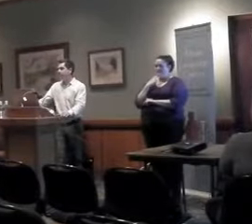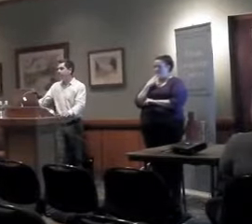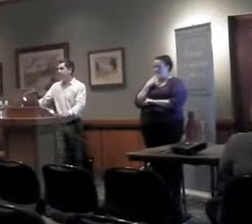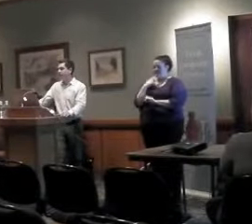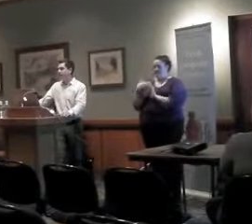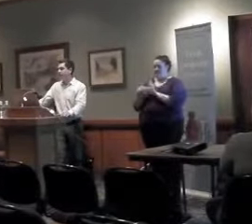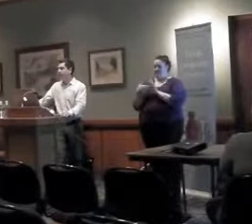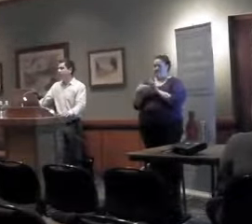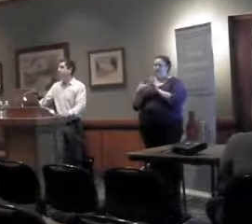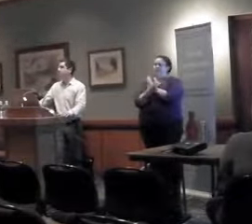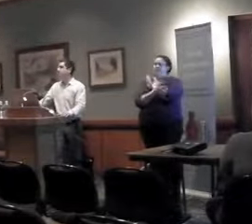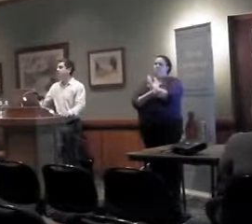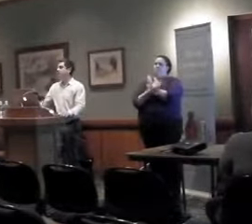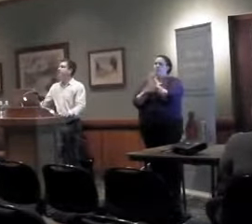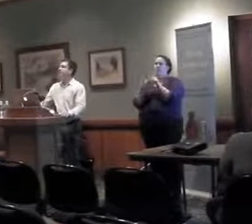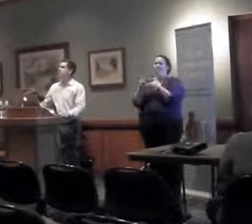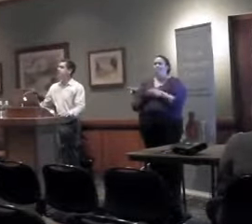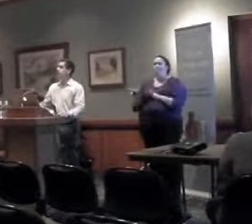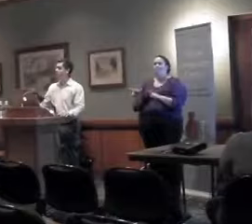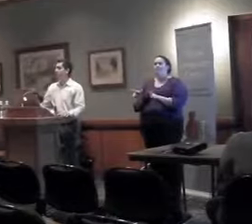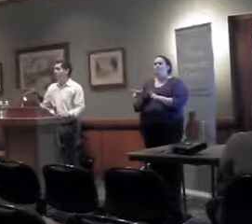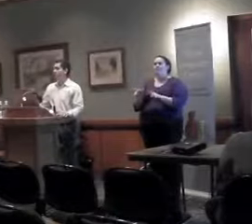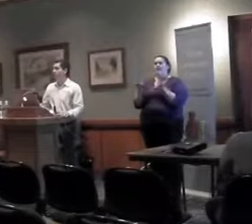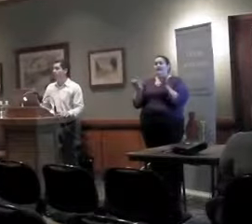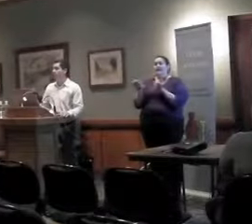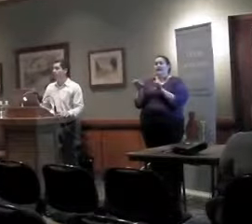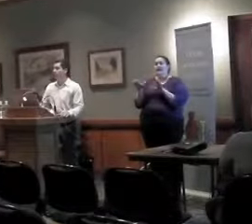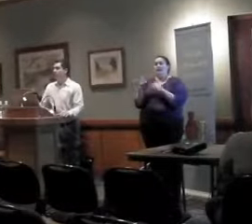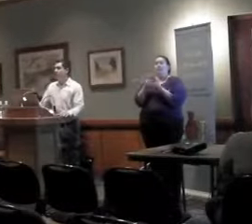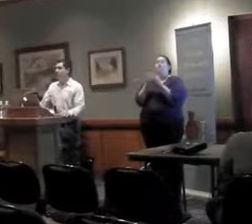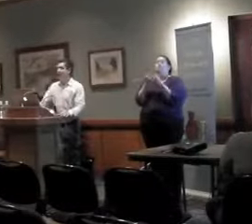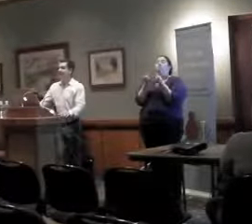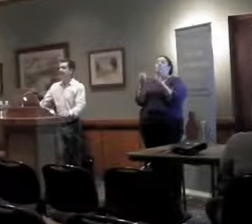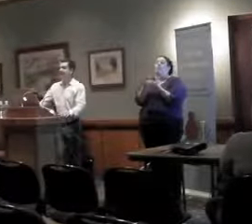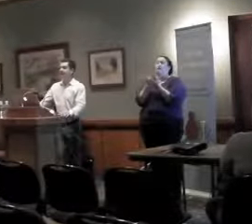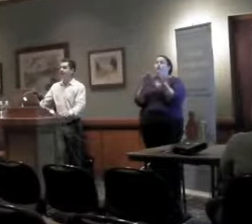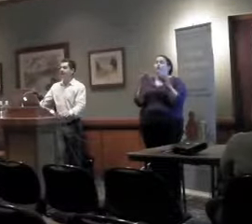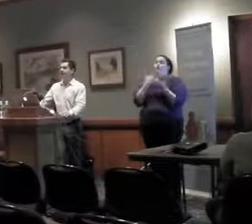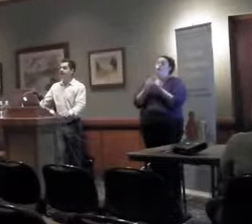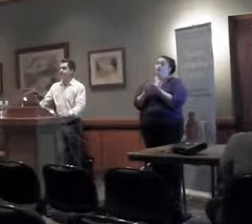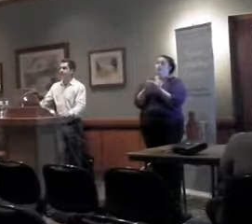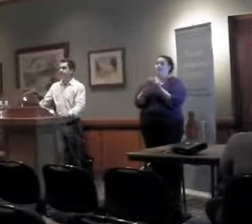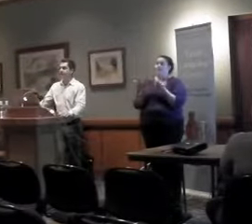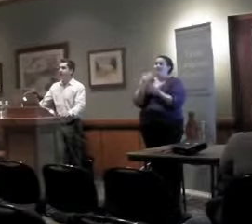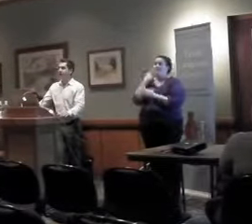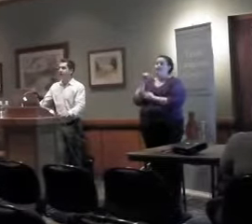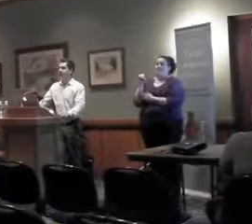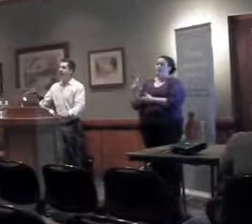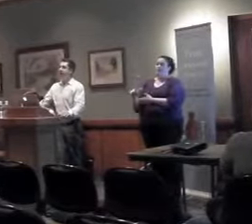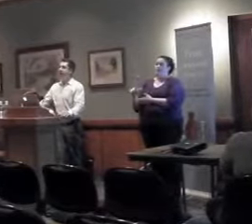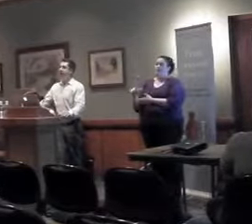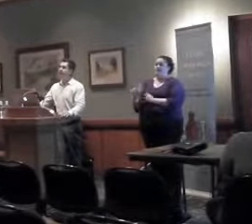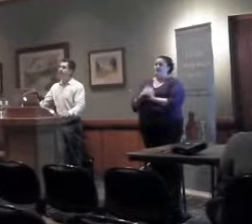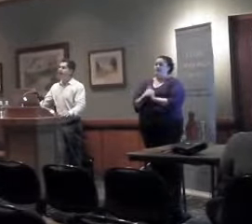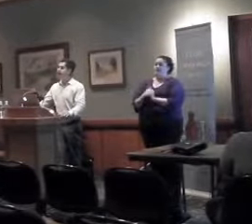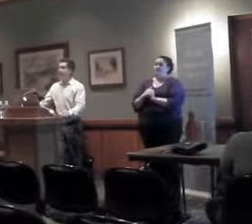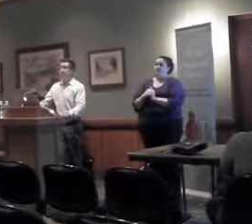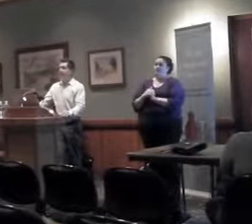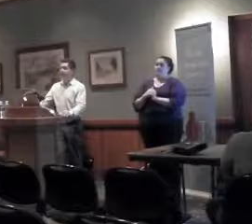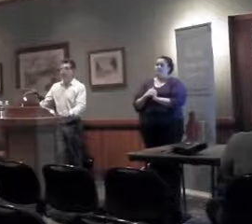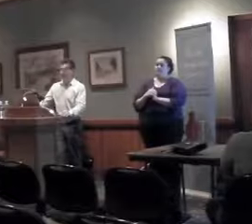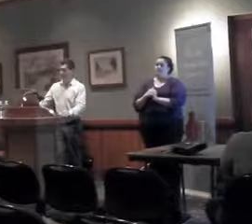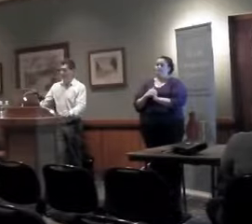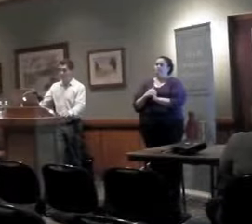label foreign language has done a lot for ASL as I think